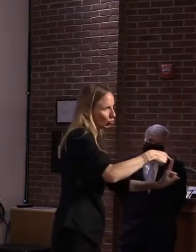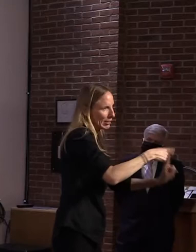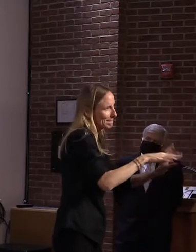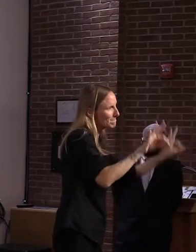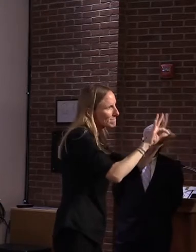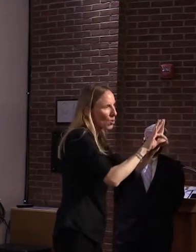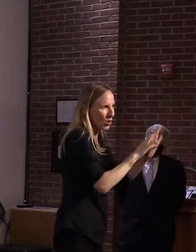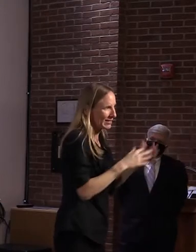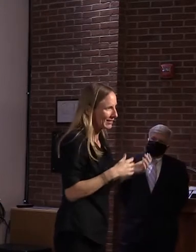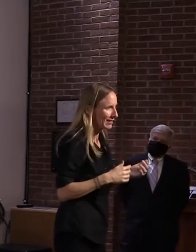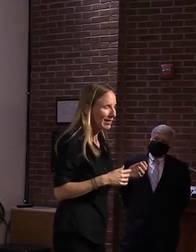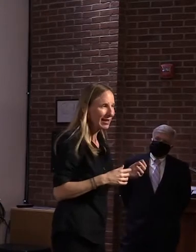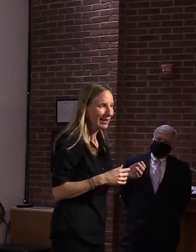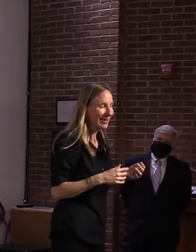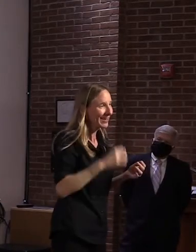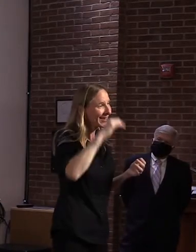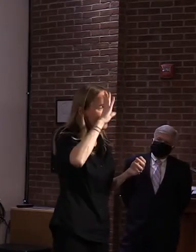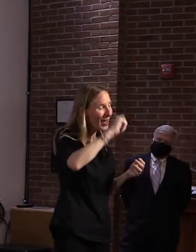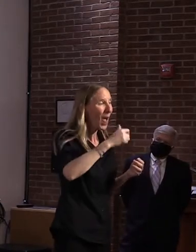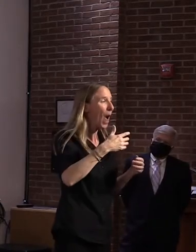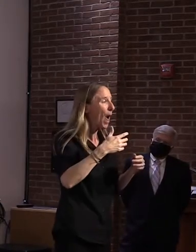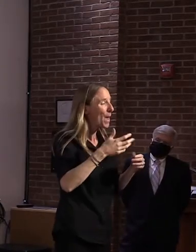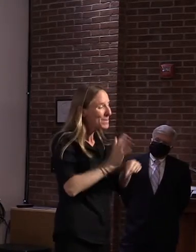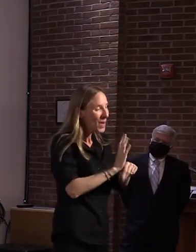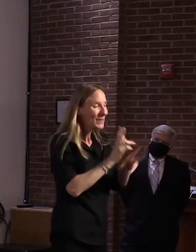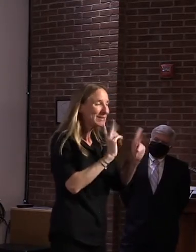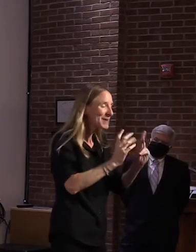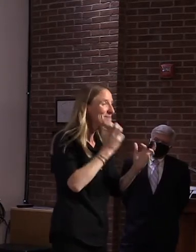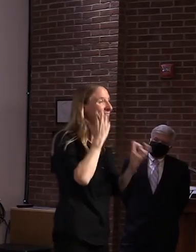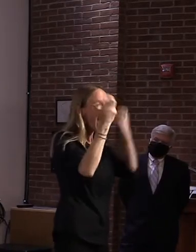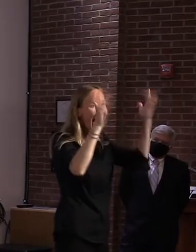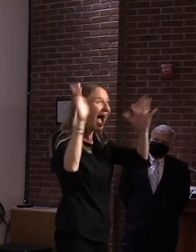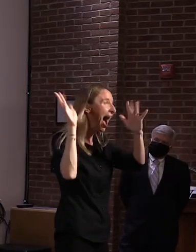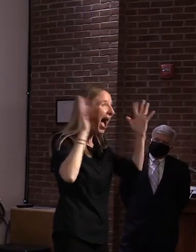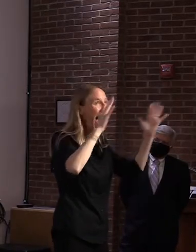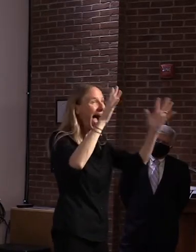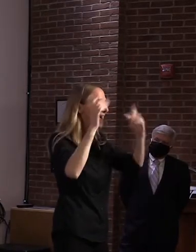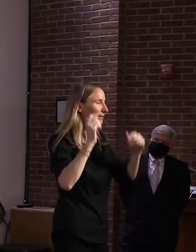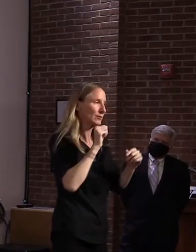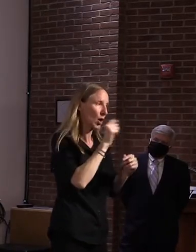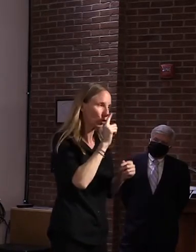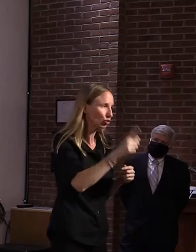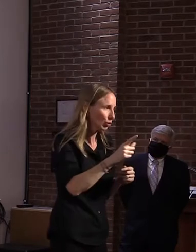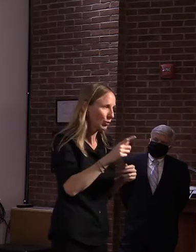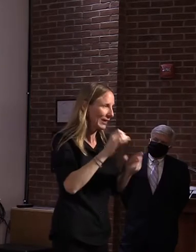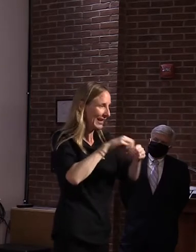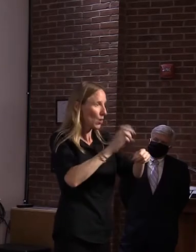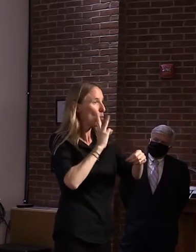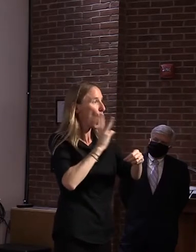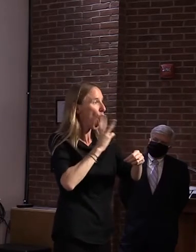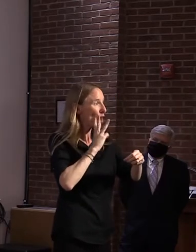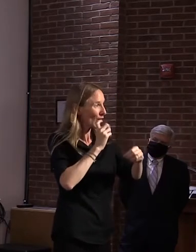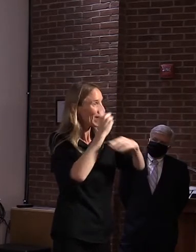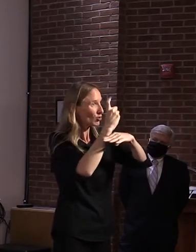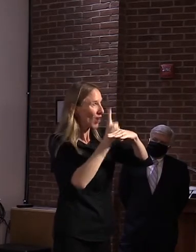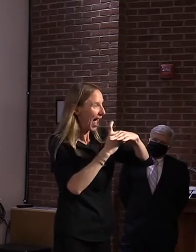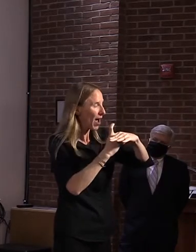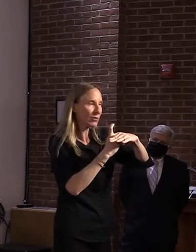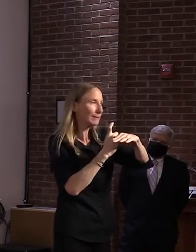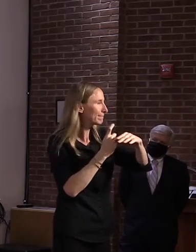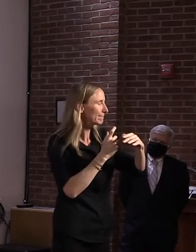Unlike the movies with people splashing and shouting, drowning is often, all too